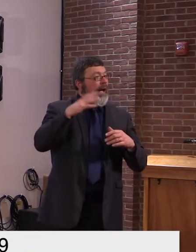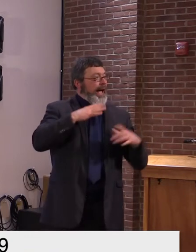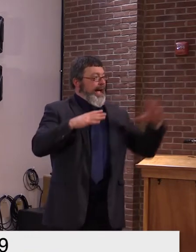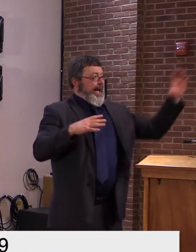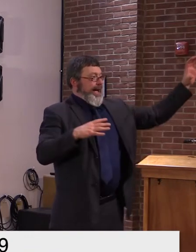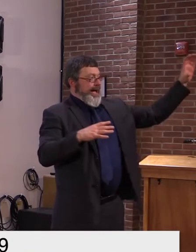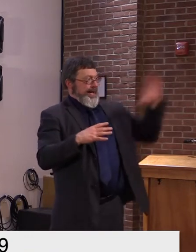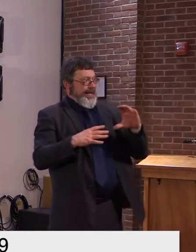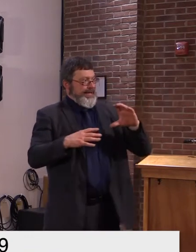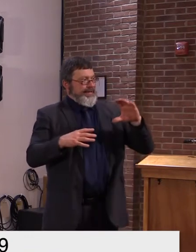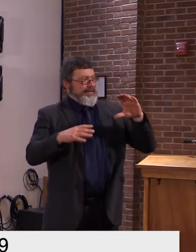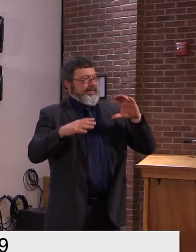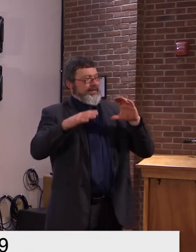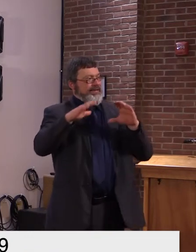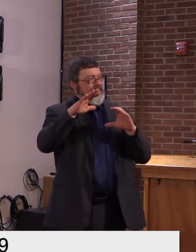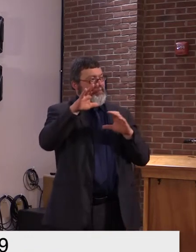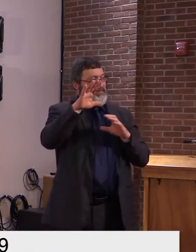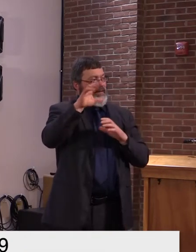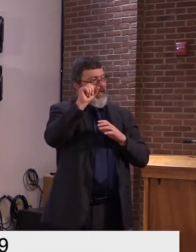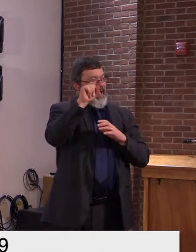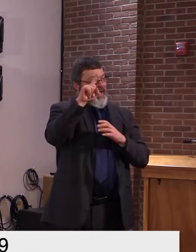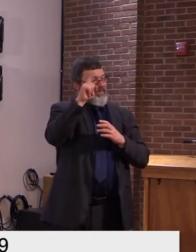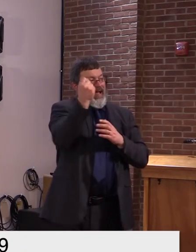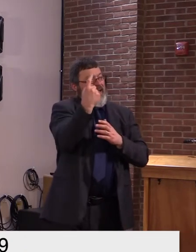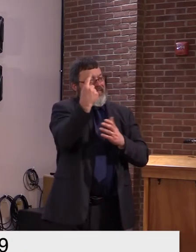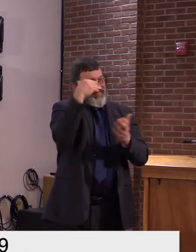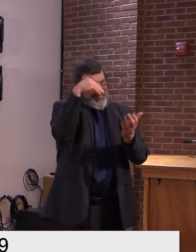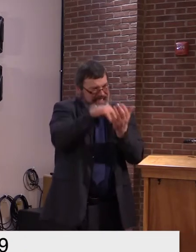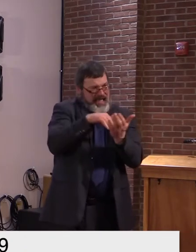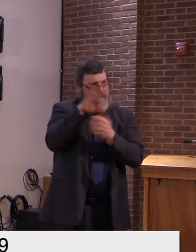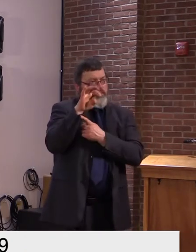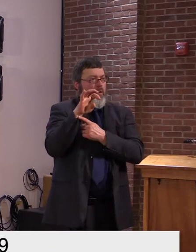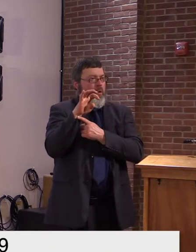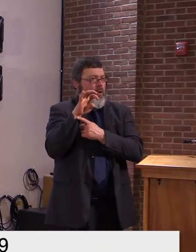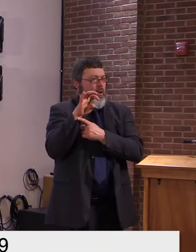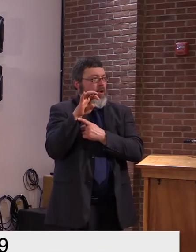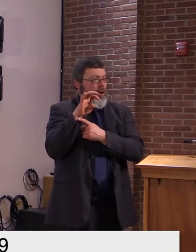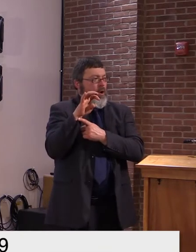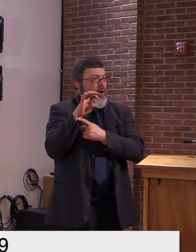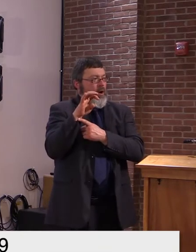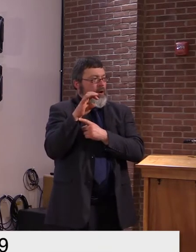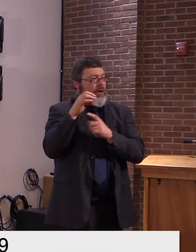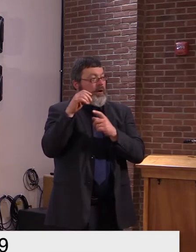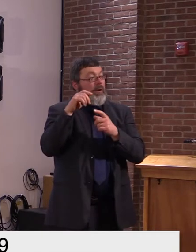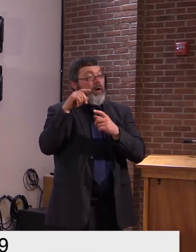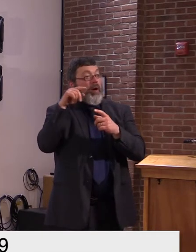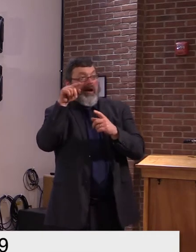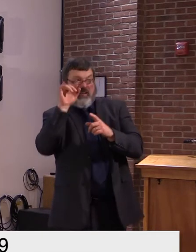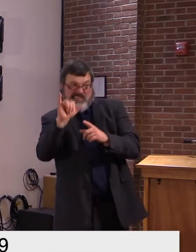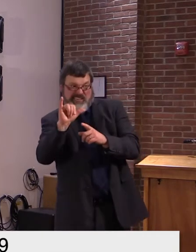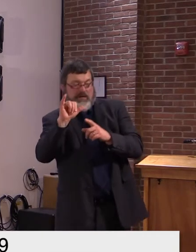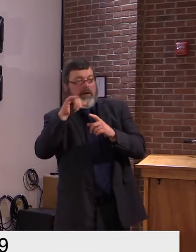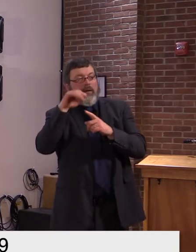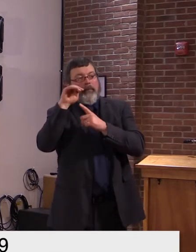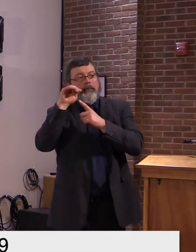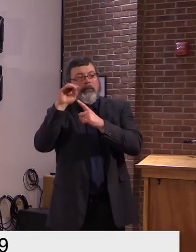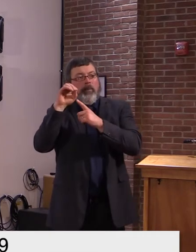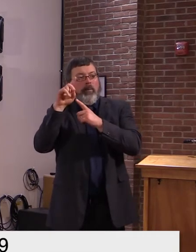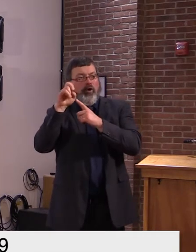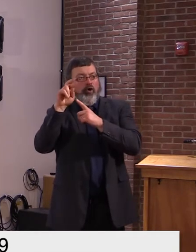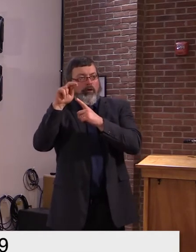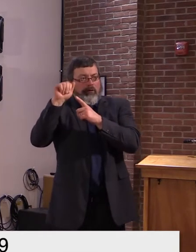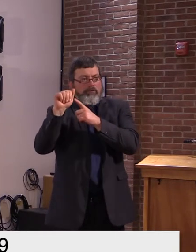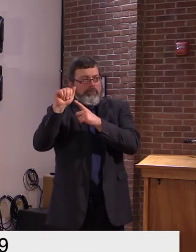newly emergency use authorized Moderna vaccine. We'll also receive some more Pfizer this